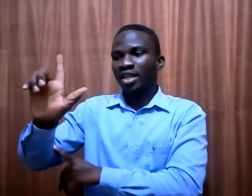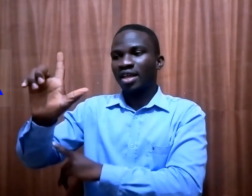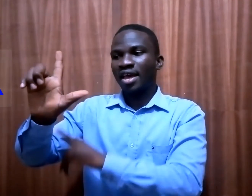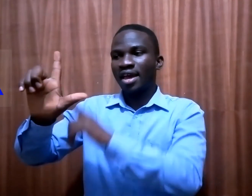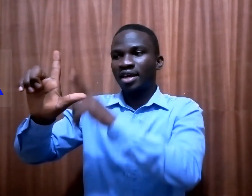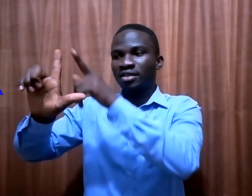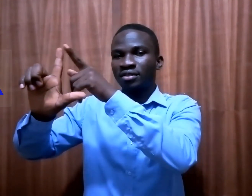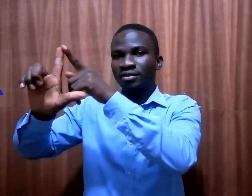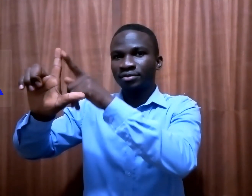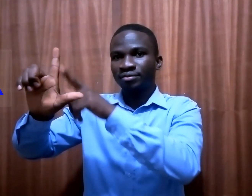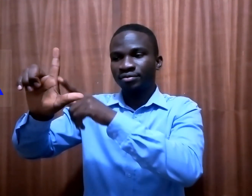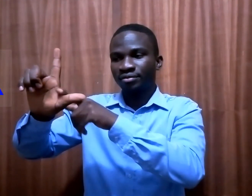L.